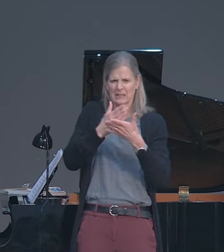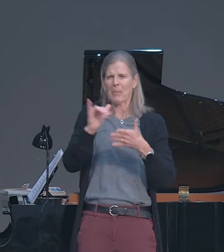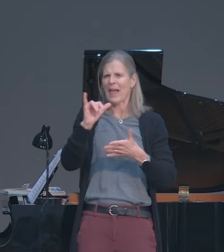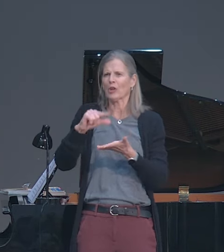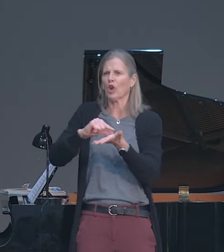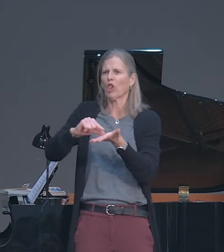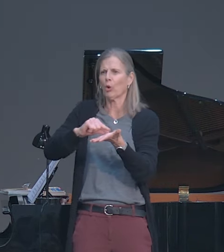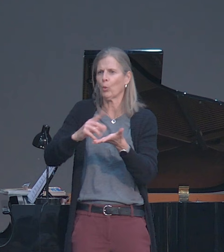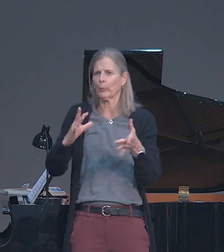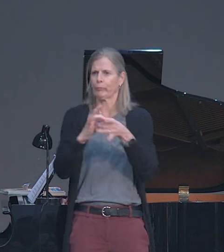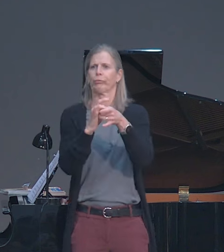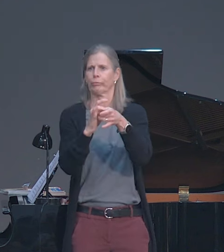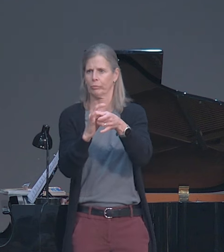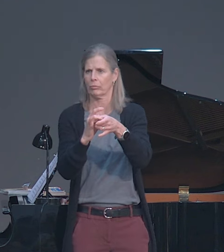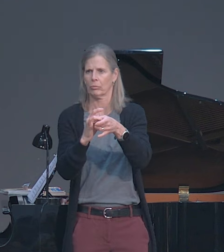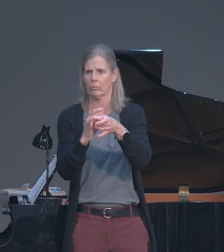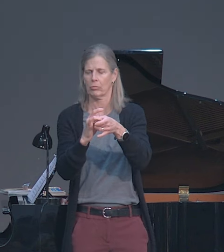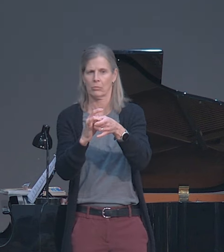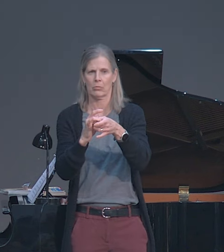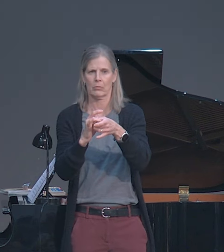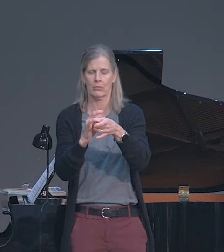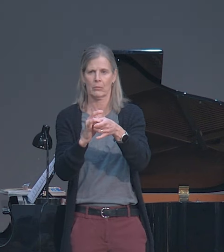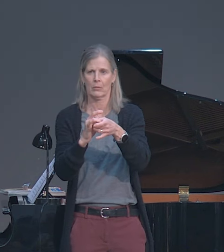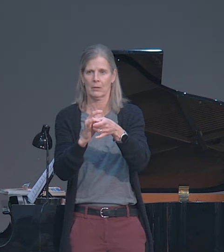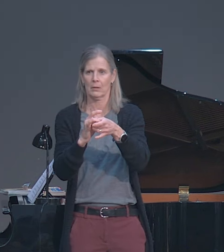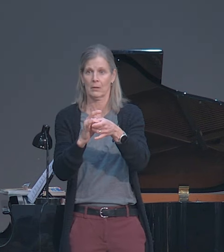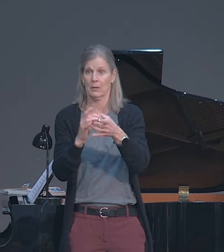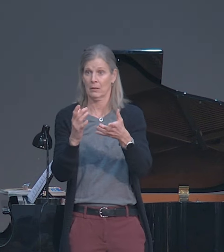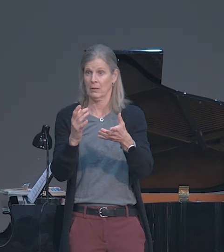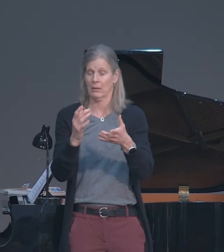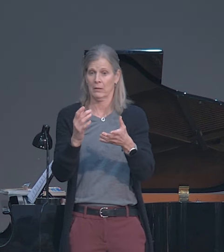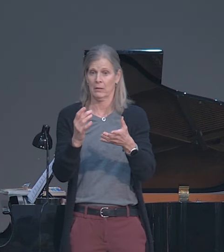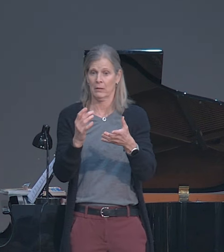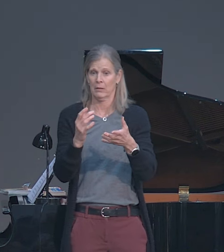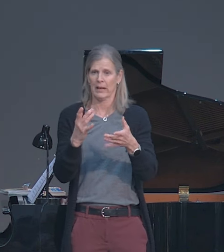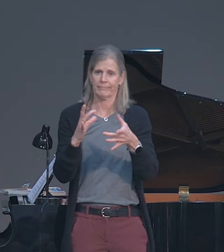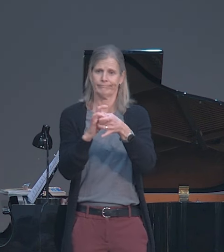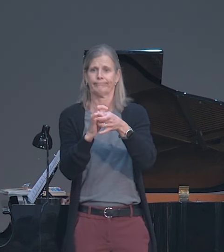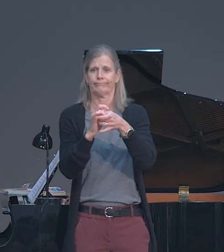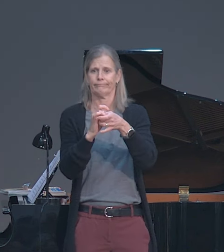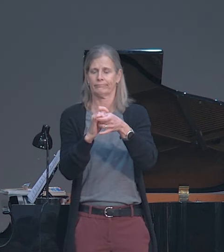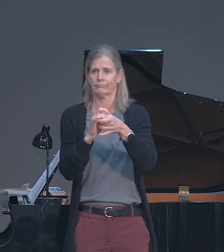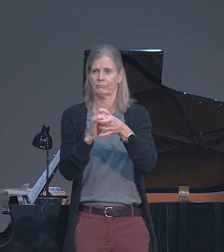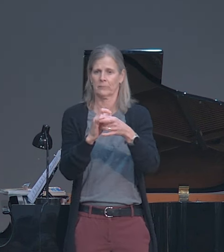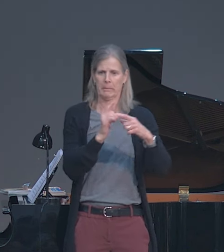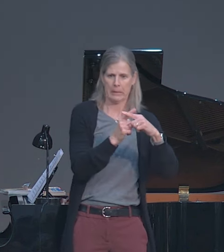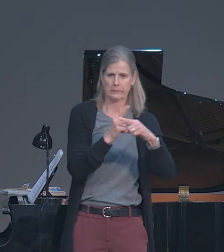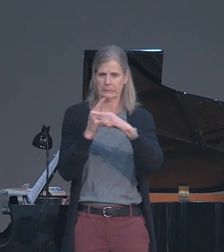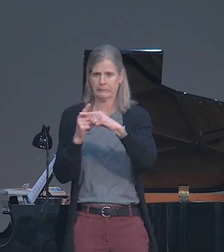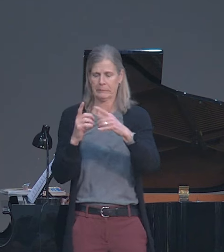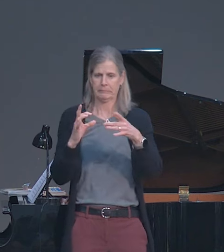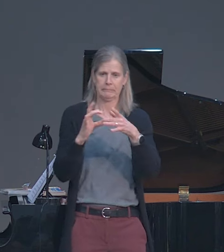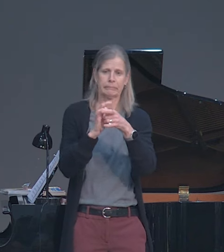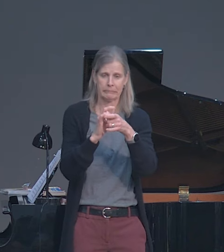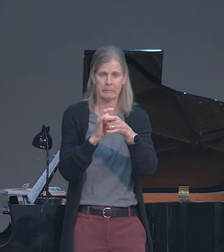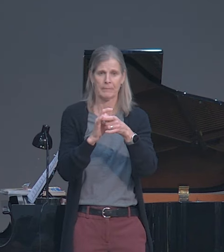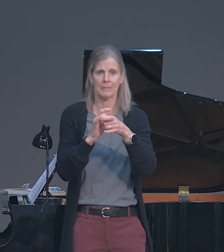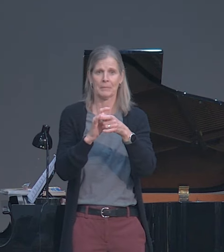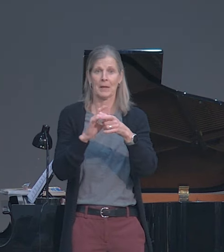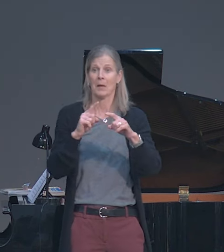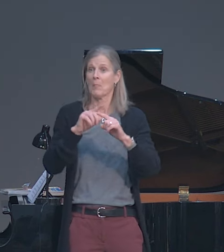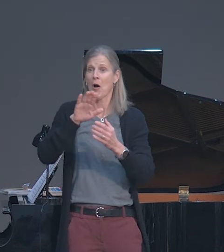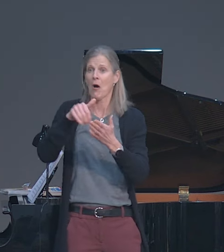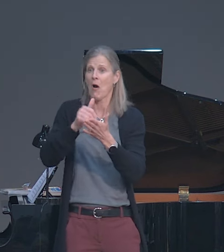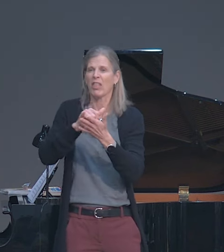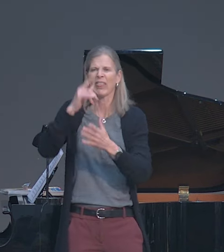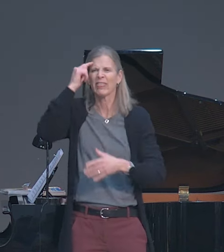for lack of a better word, gluon. Makes them sort of cling on to one another. But all of that is